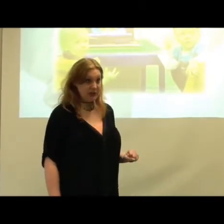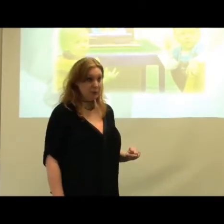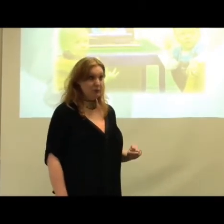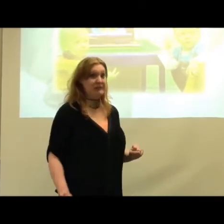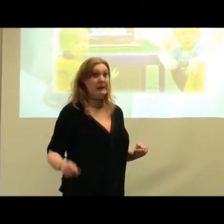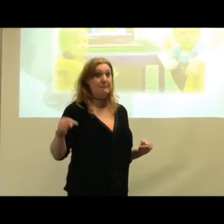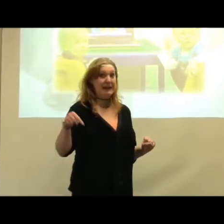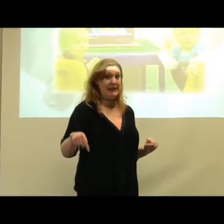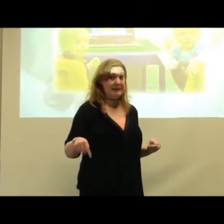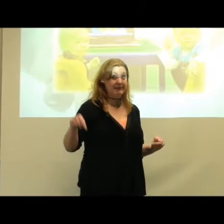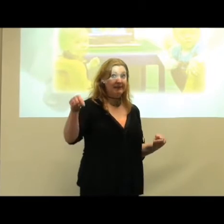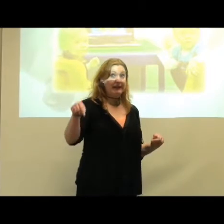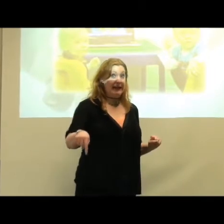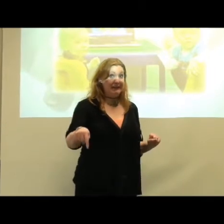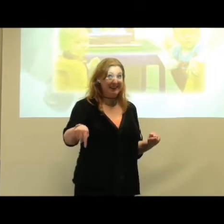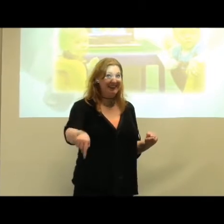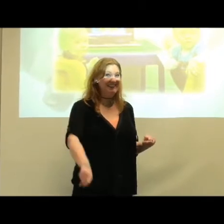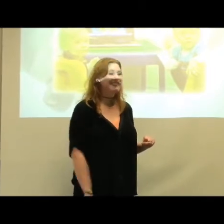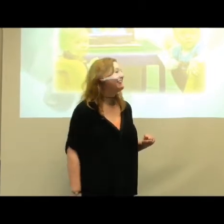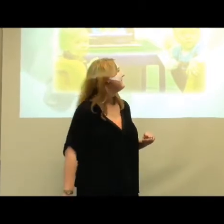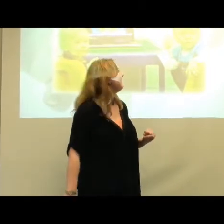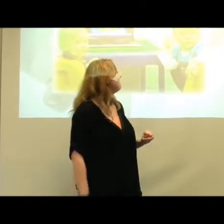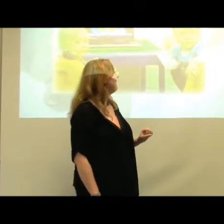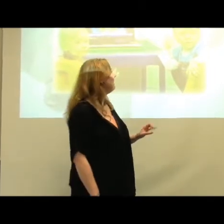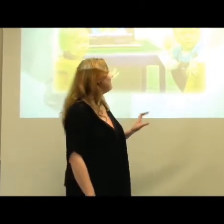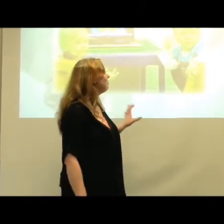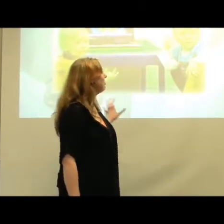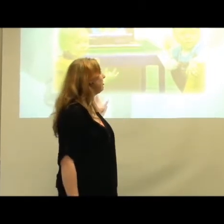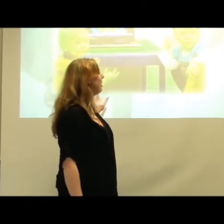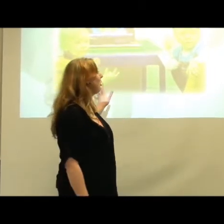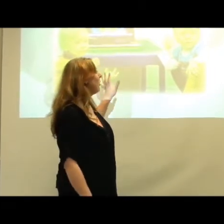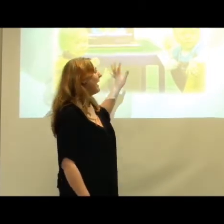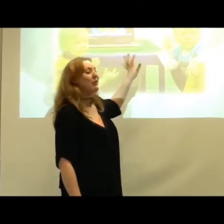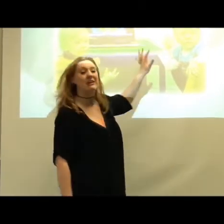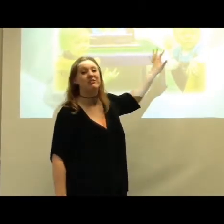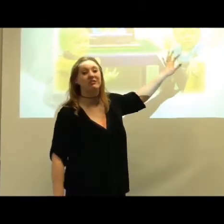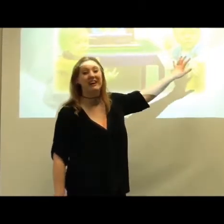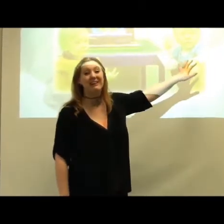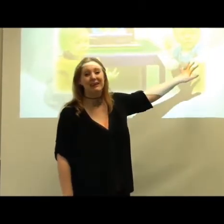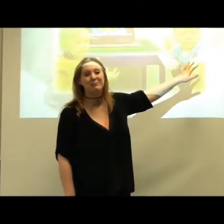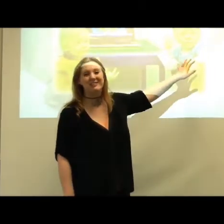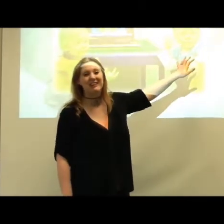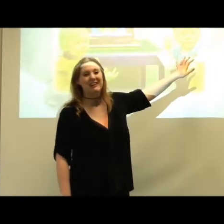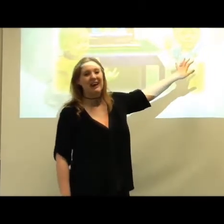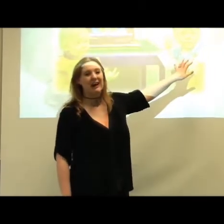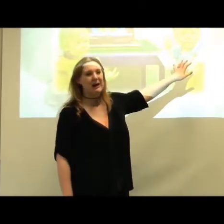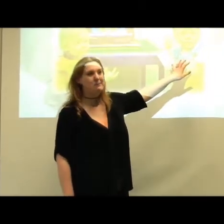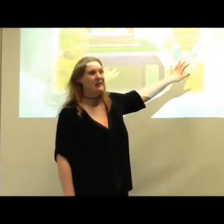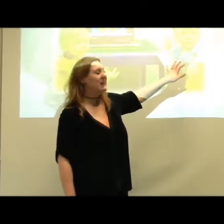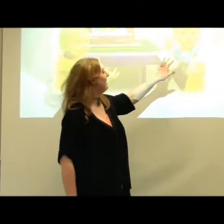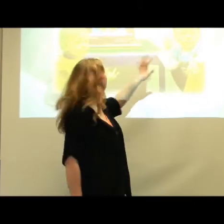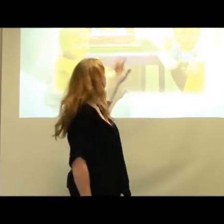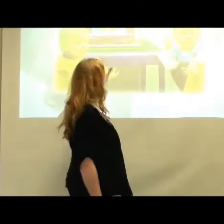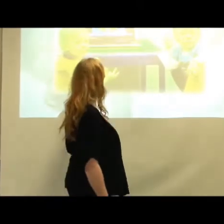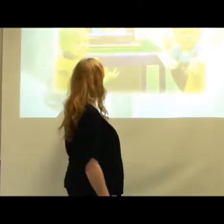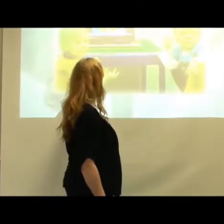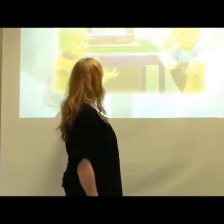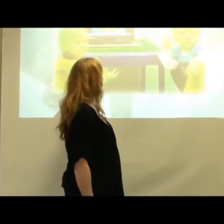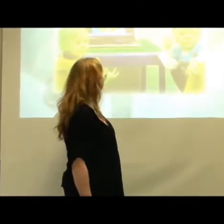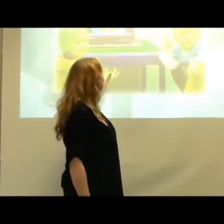She demands it. But this will show how they've developed in just 3 months,